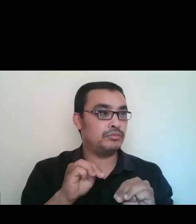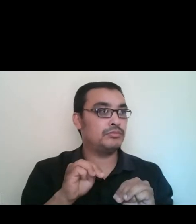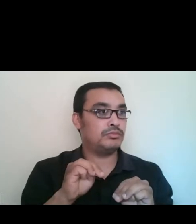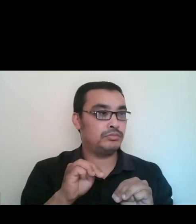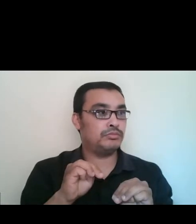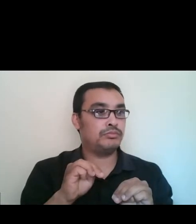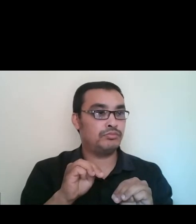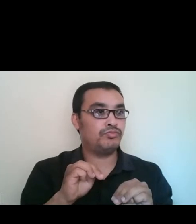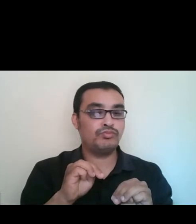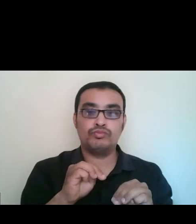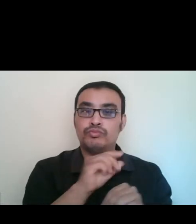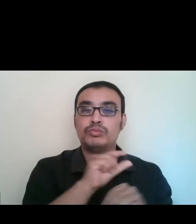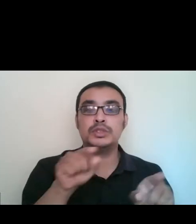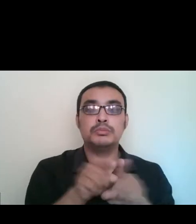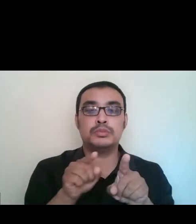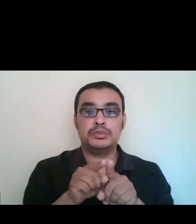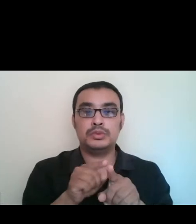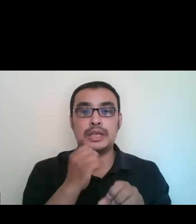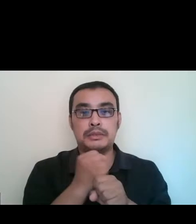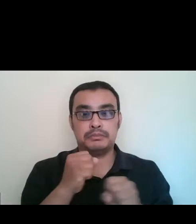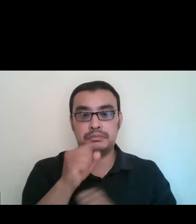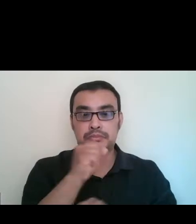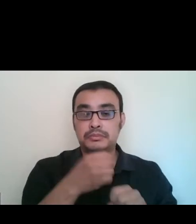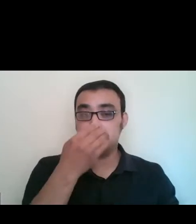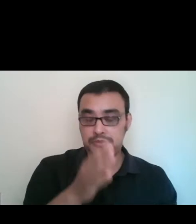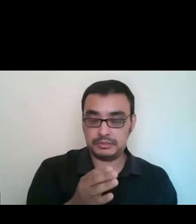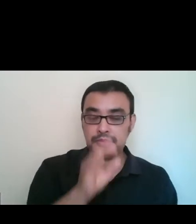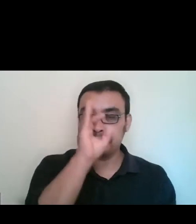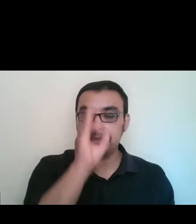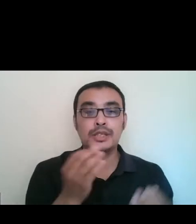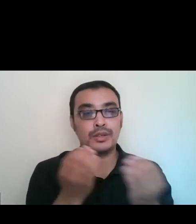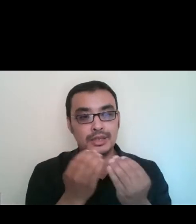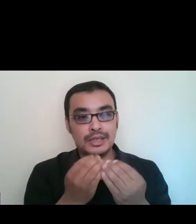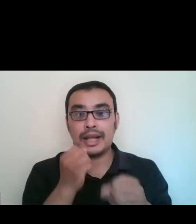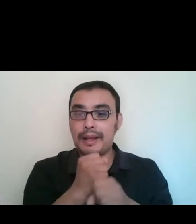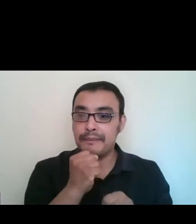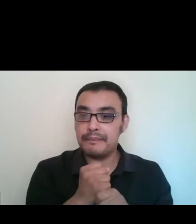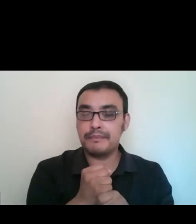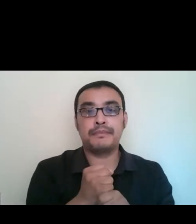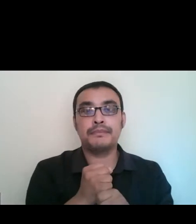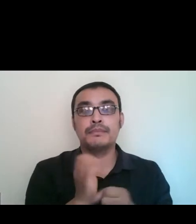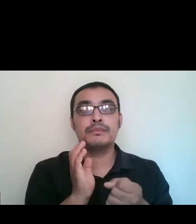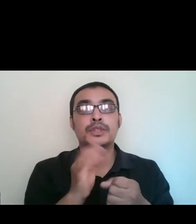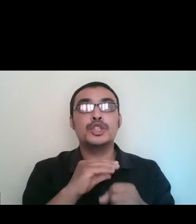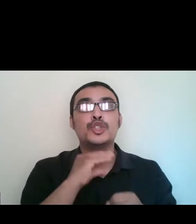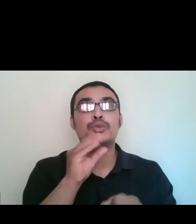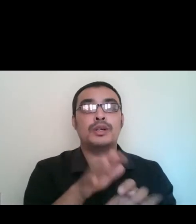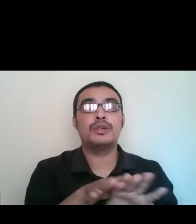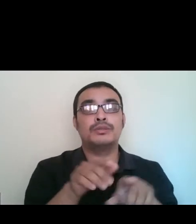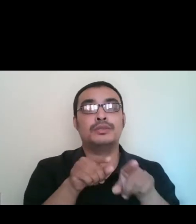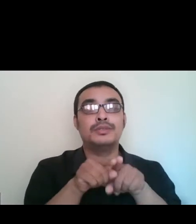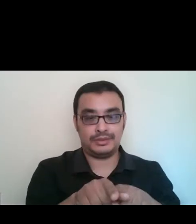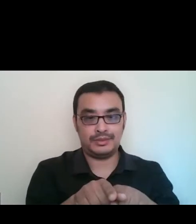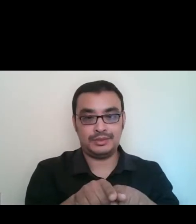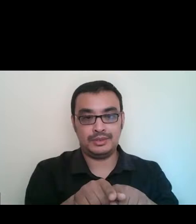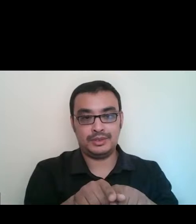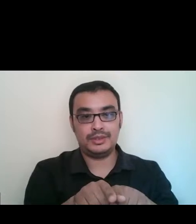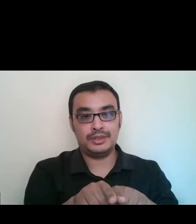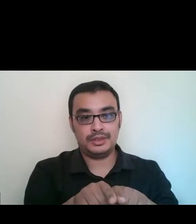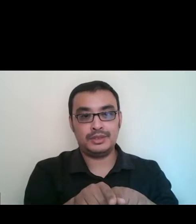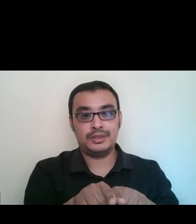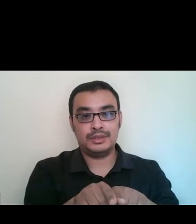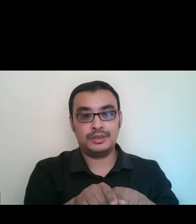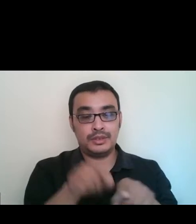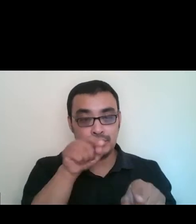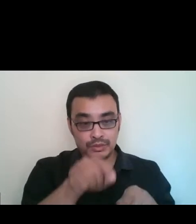as an important tool in our actions, especially working with young people, because that